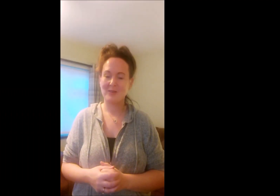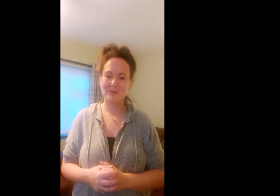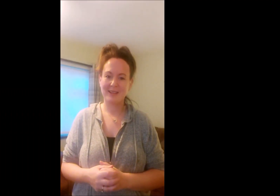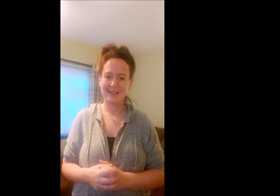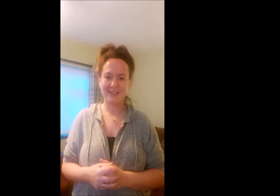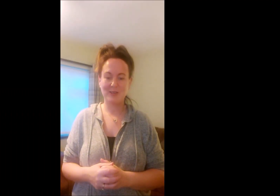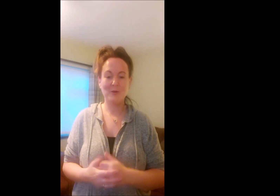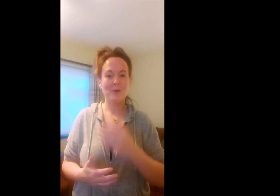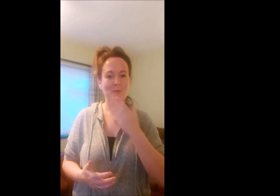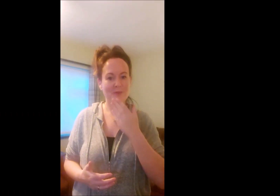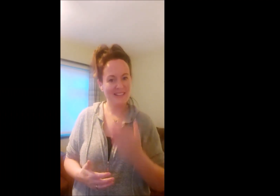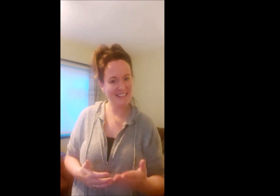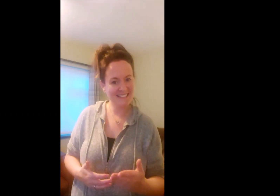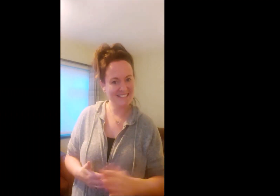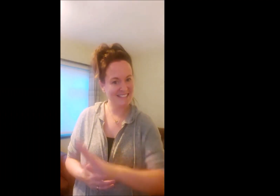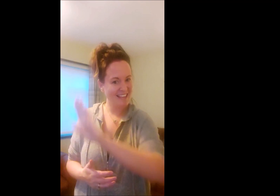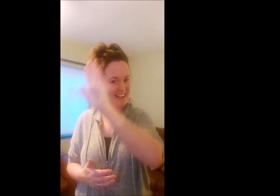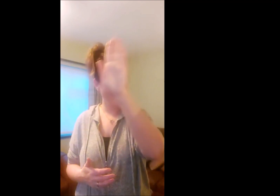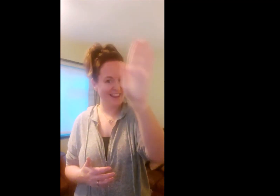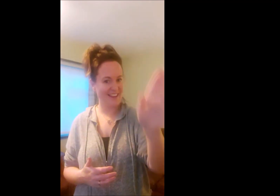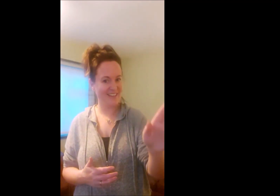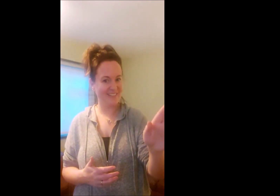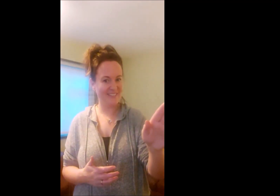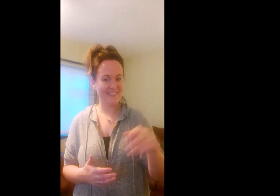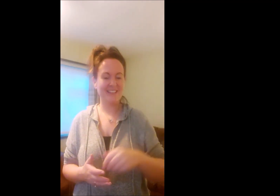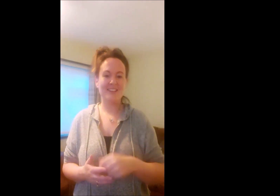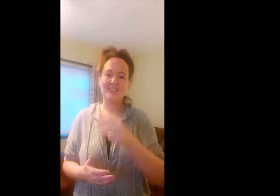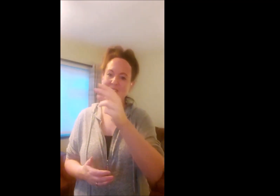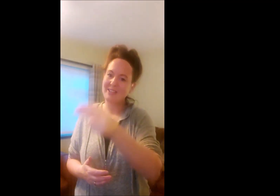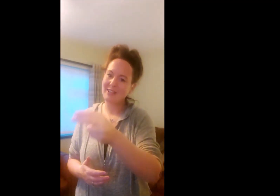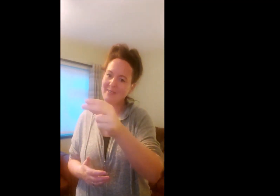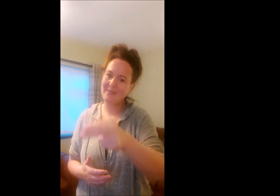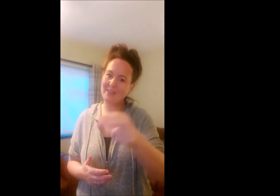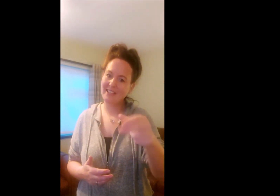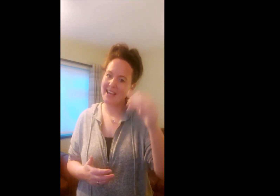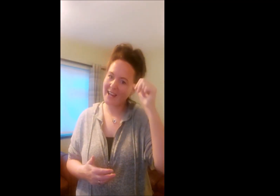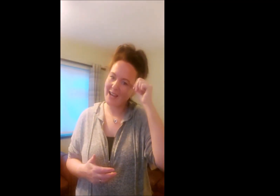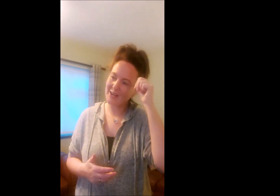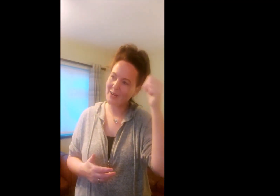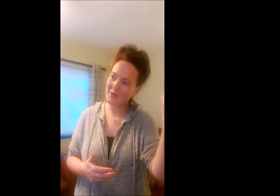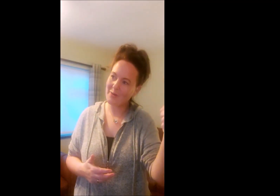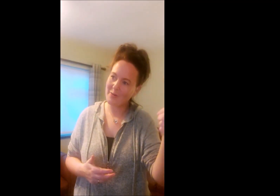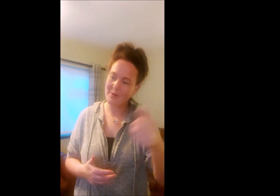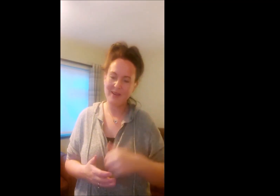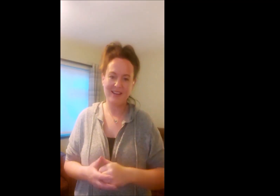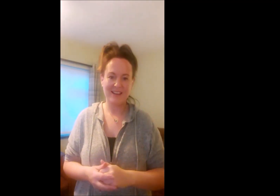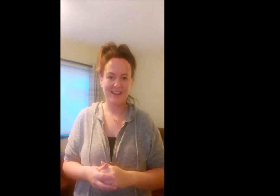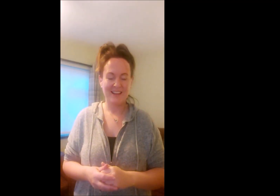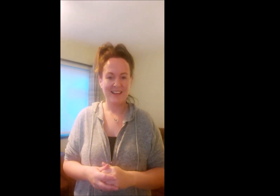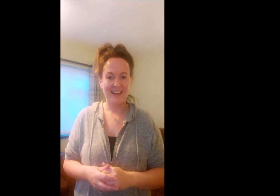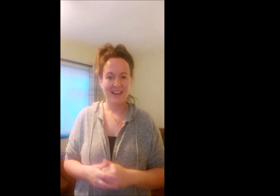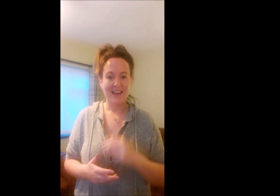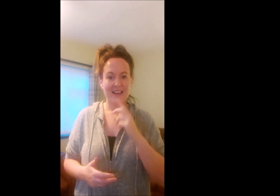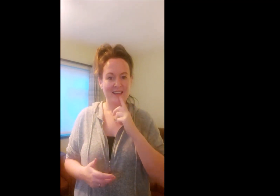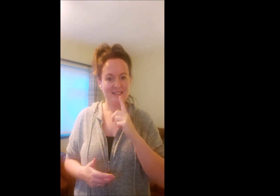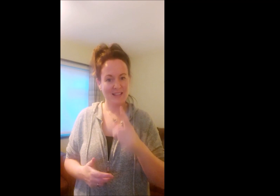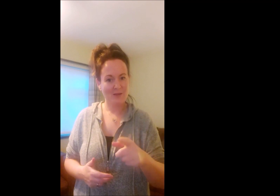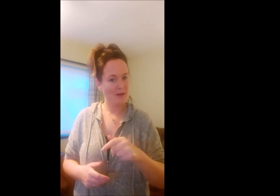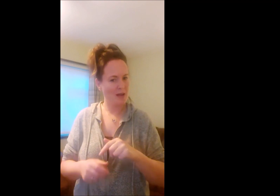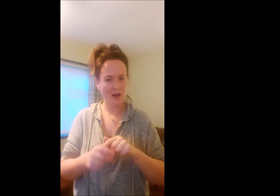And will you please say hello to the folks that I know? Tell them that